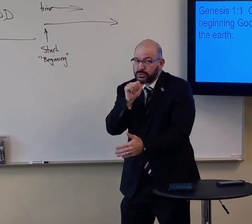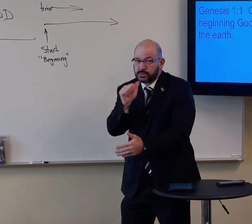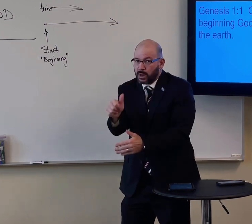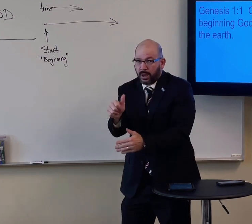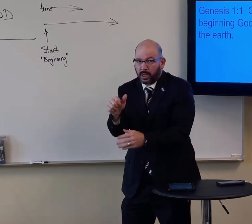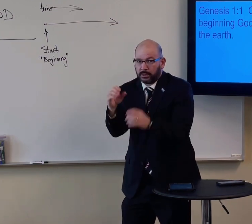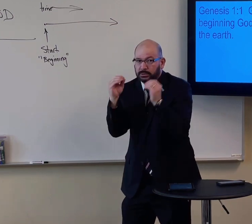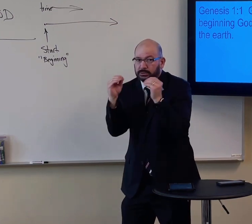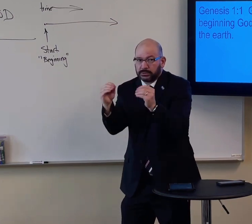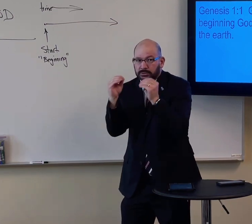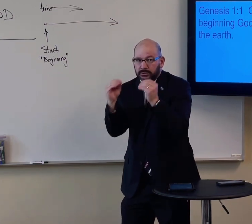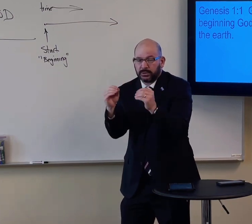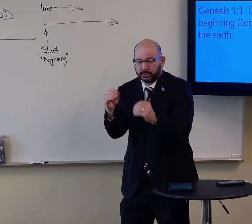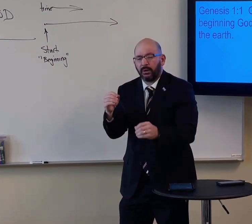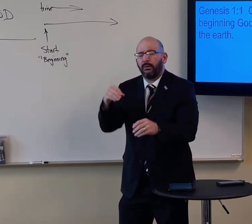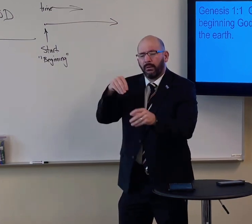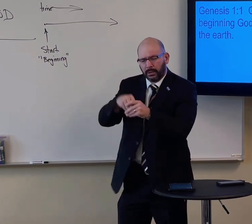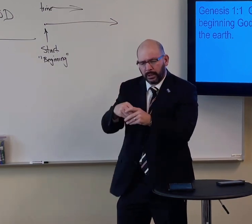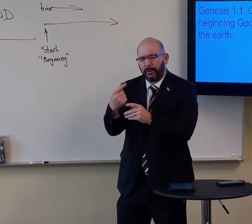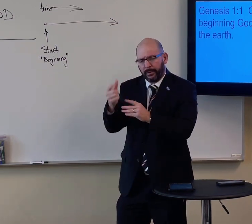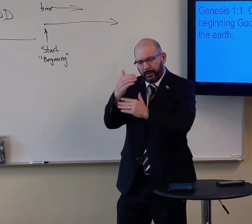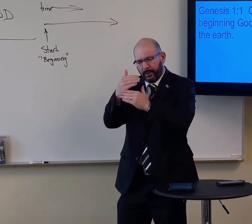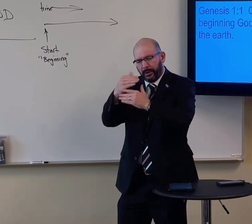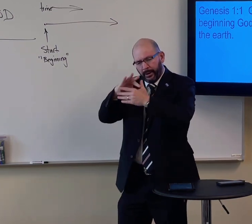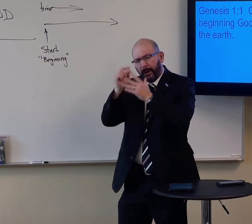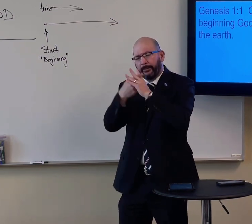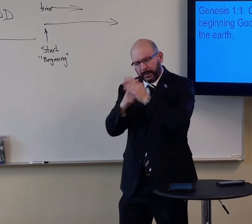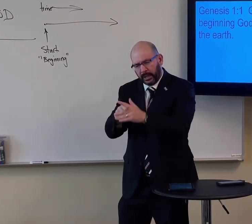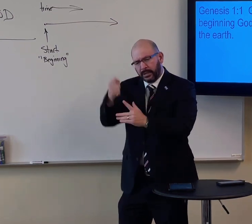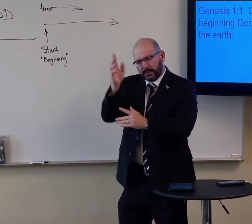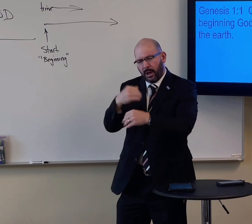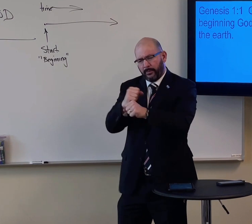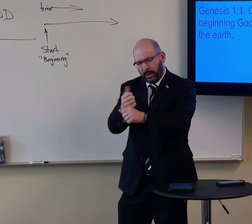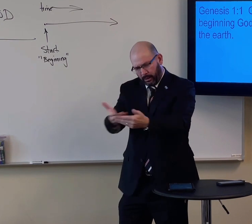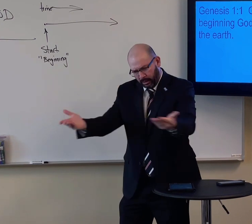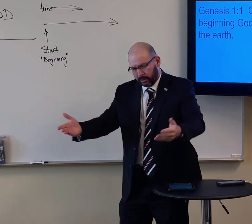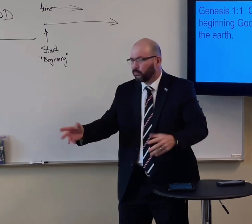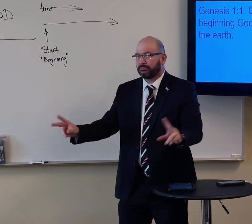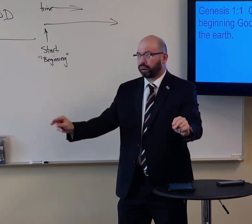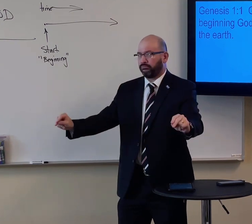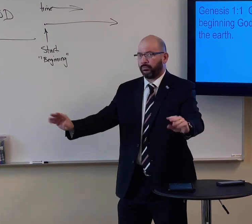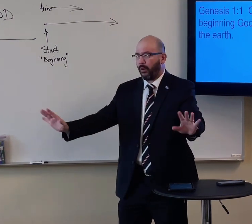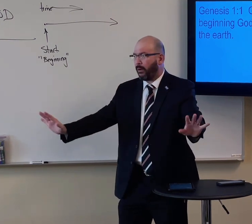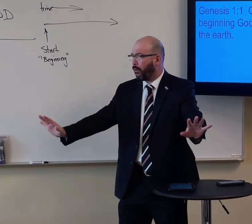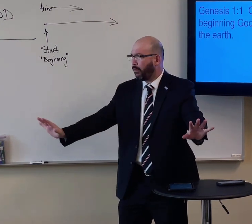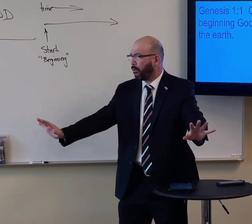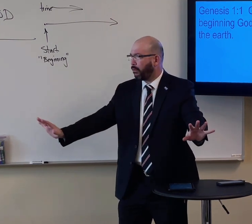The school doesn't teach in the beginning, God, no.